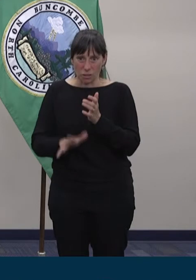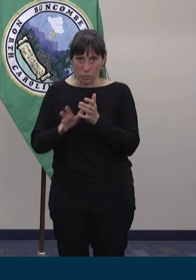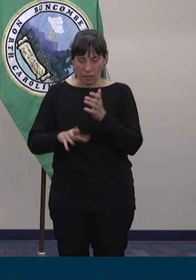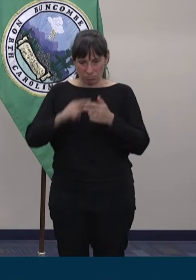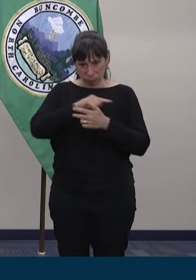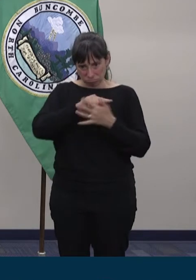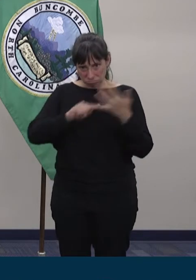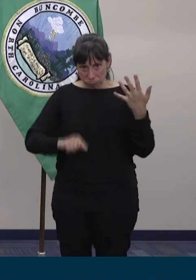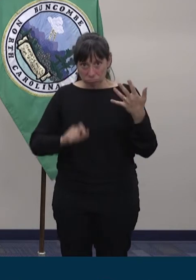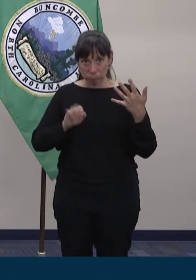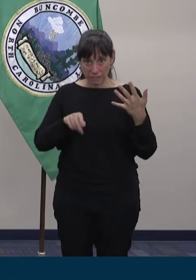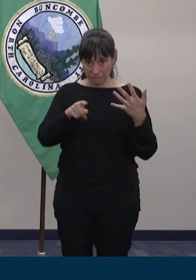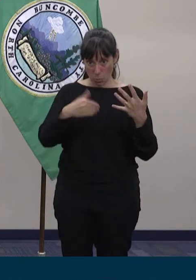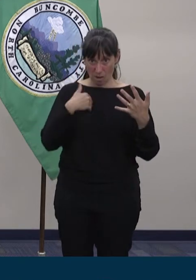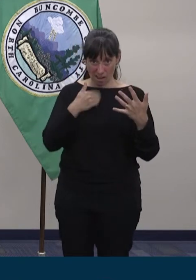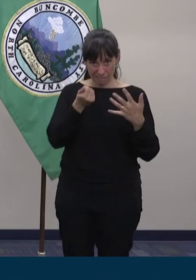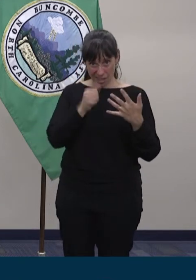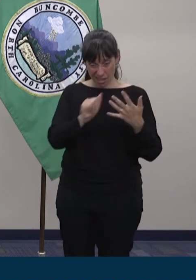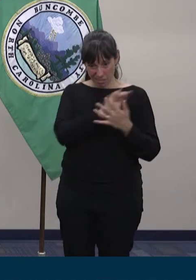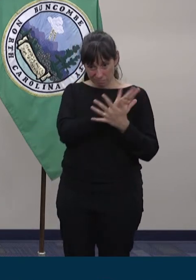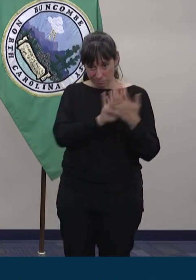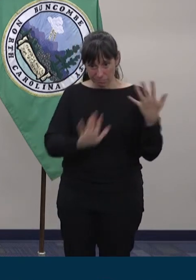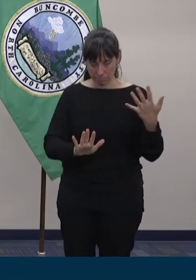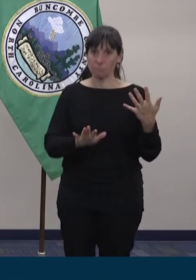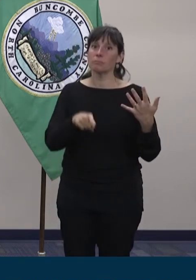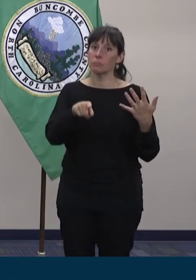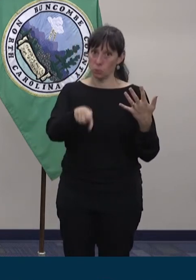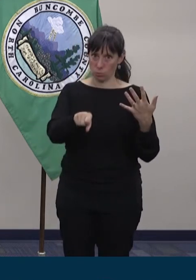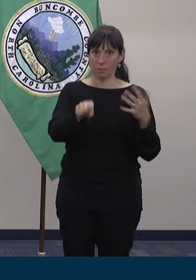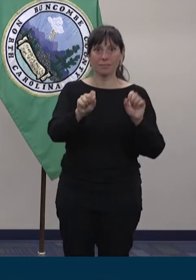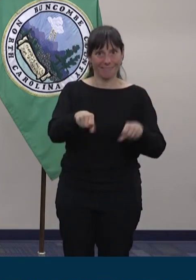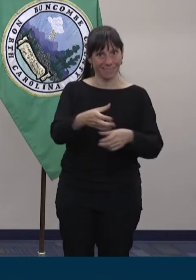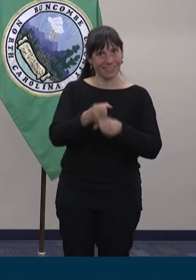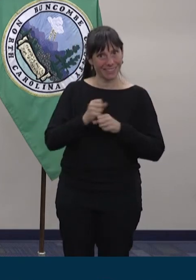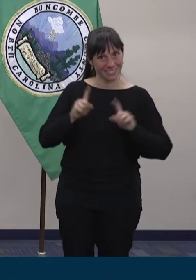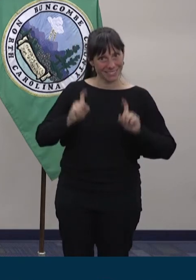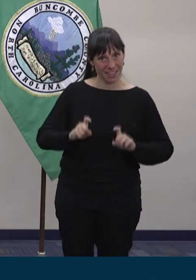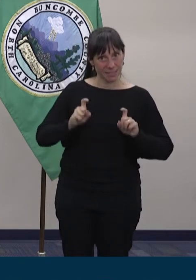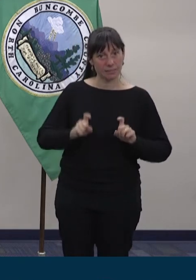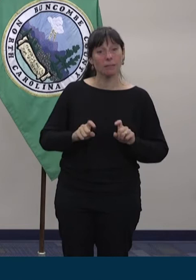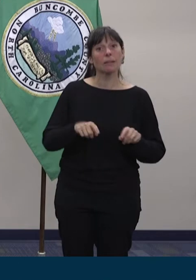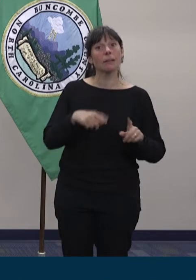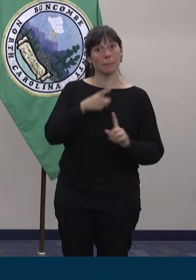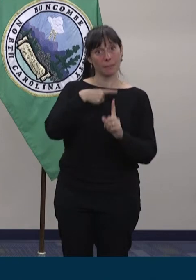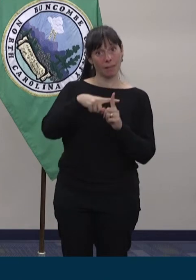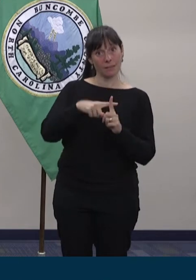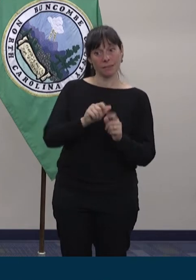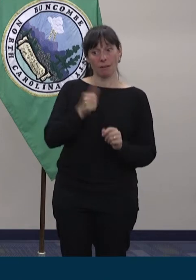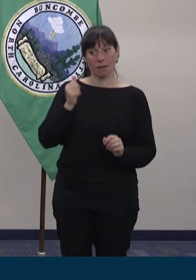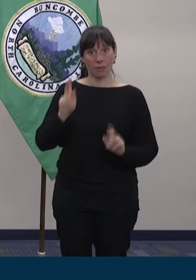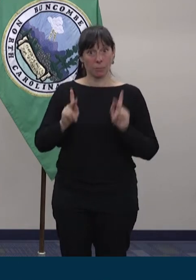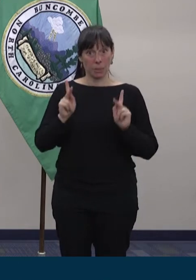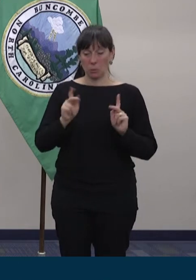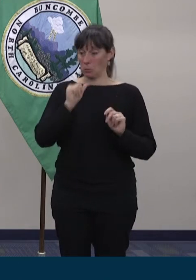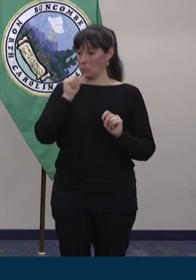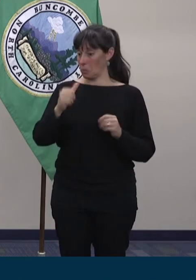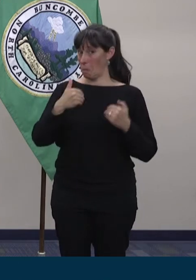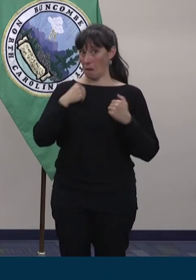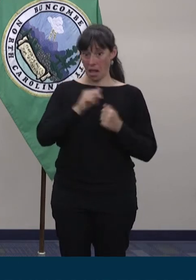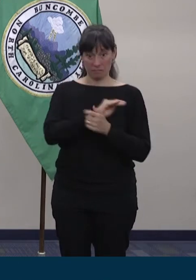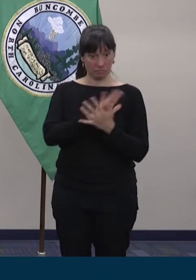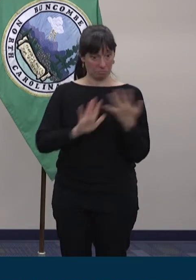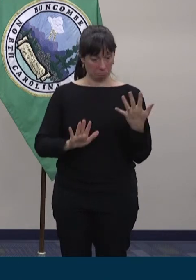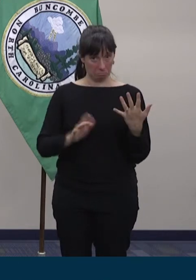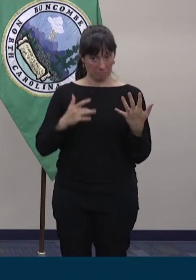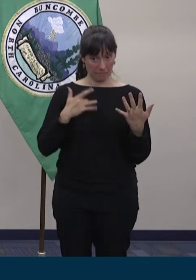those symptoms of COVID-19, as well as those who are without symptoms or do have those symptoms and